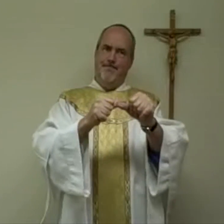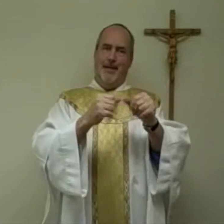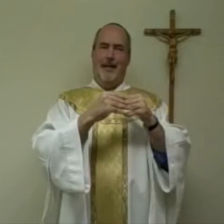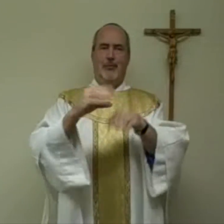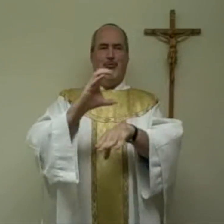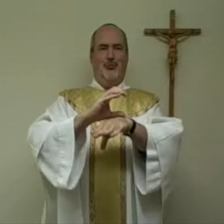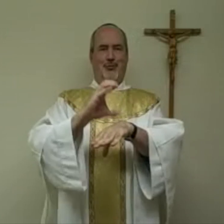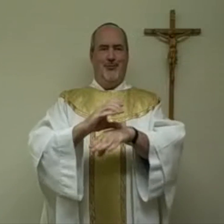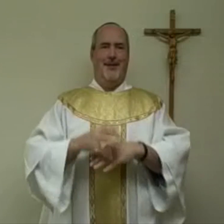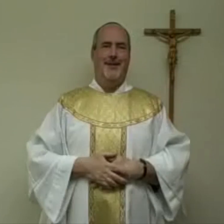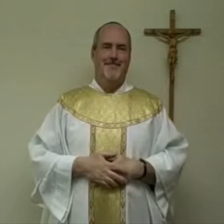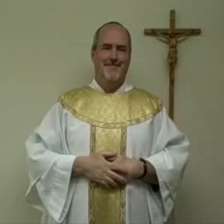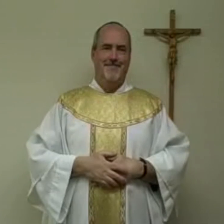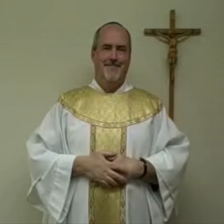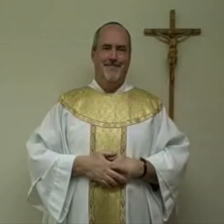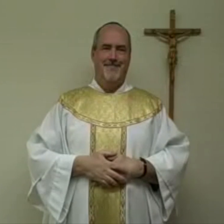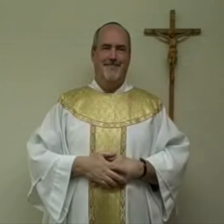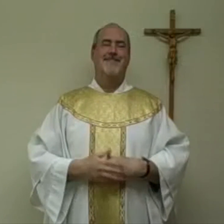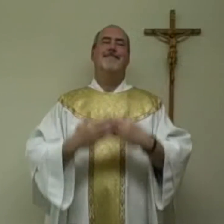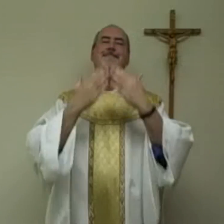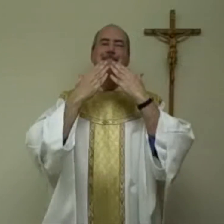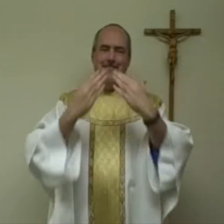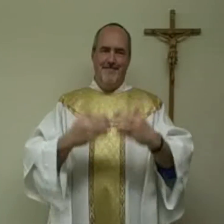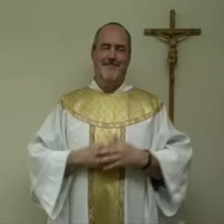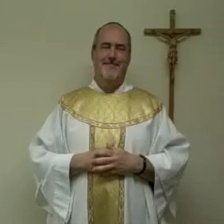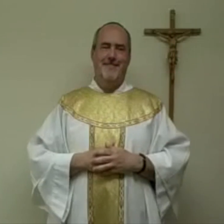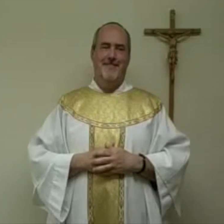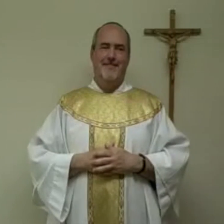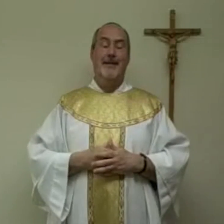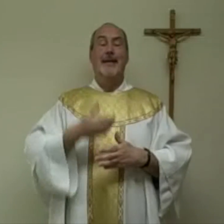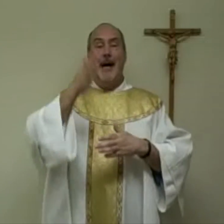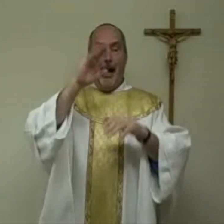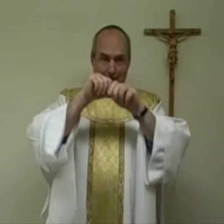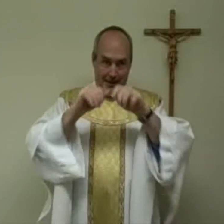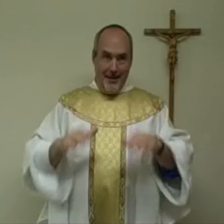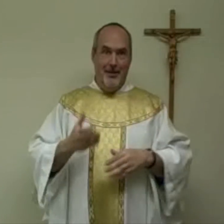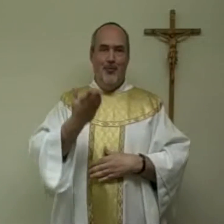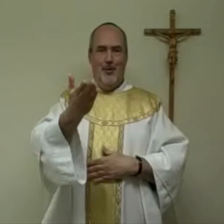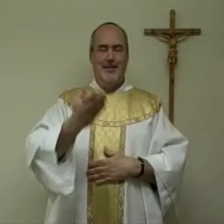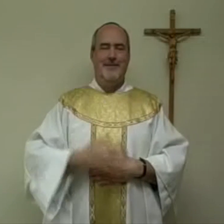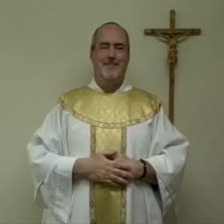give them the strength and wisdom to lead our church. Thank you, and God bless you.